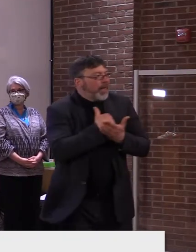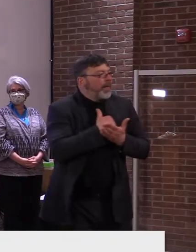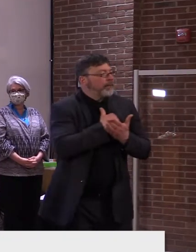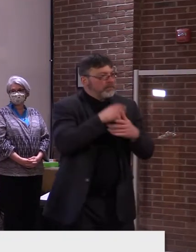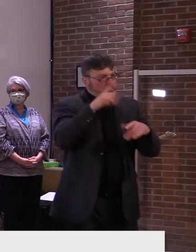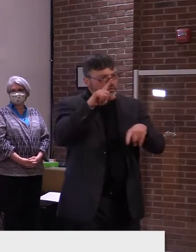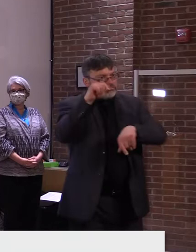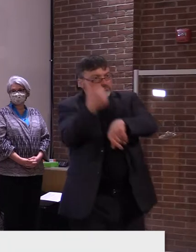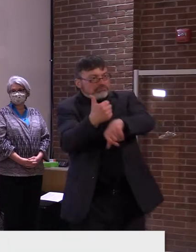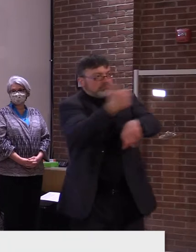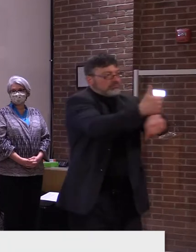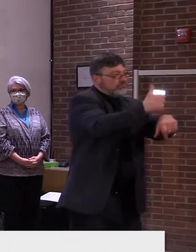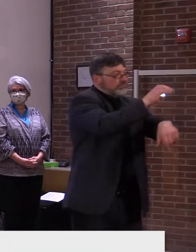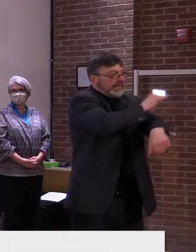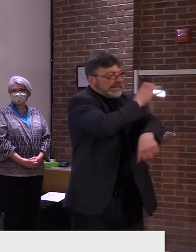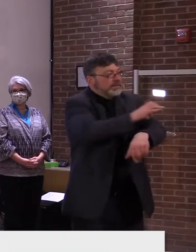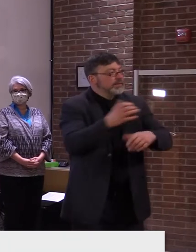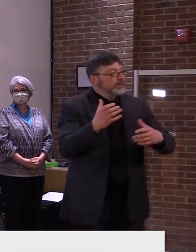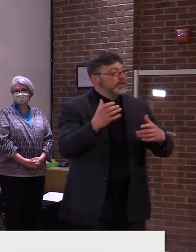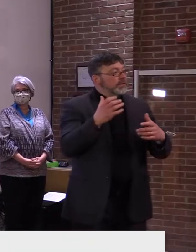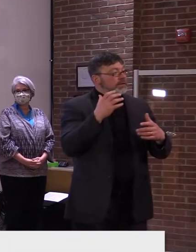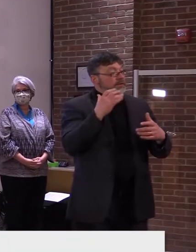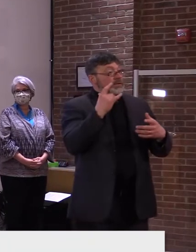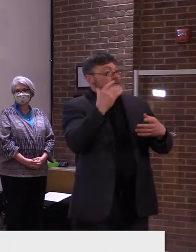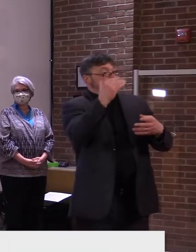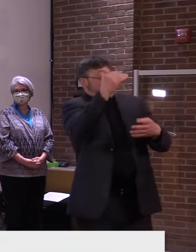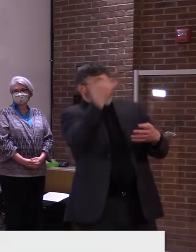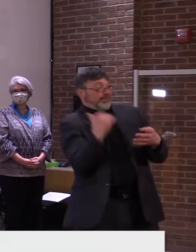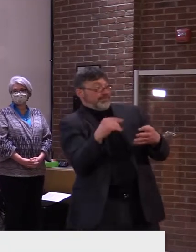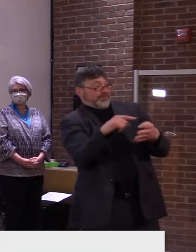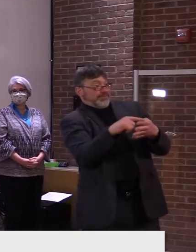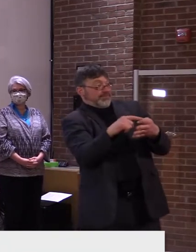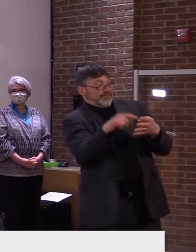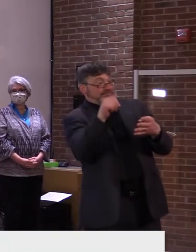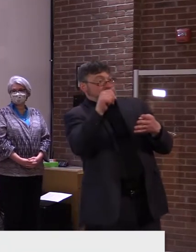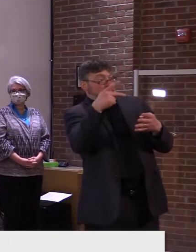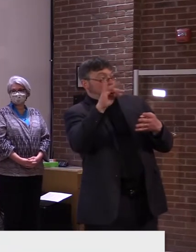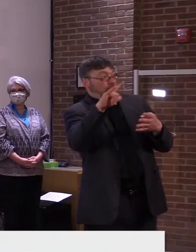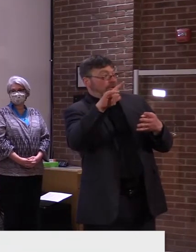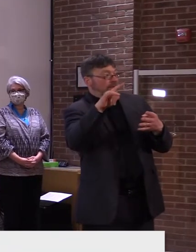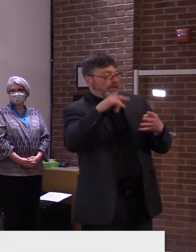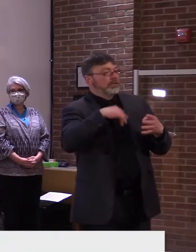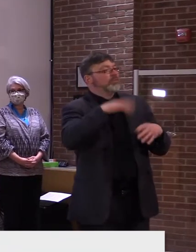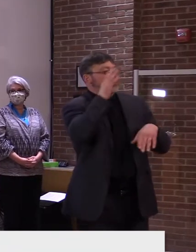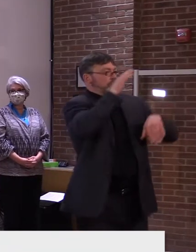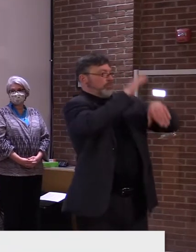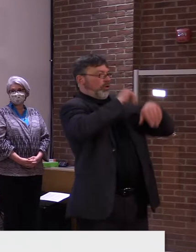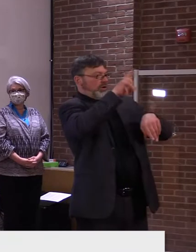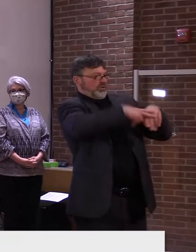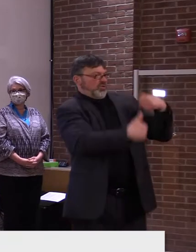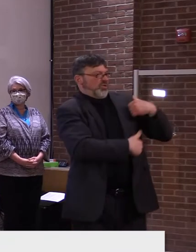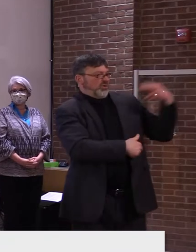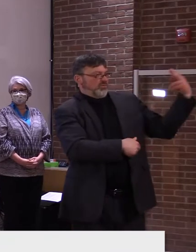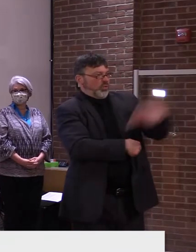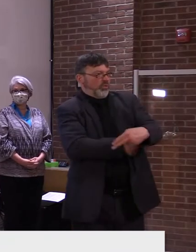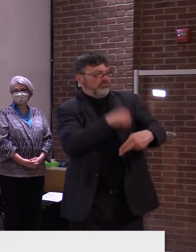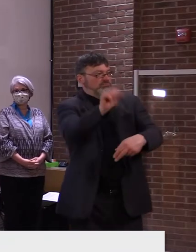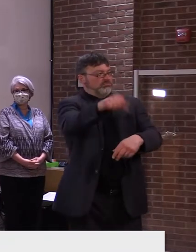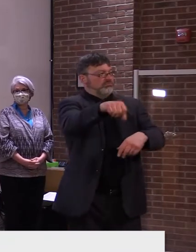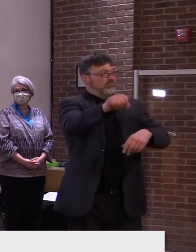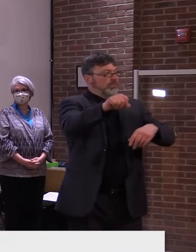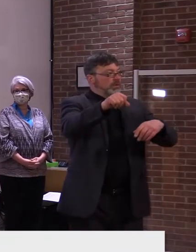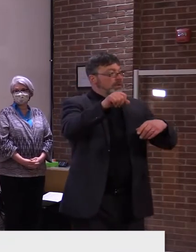in terms of the activation. The way that we're looking at bringing on other pharmacies, Costco,